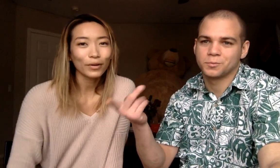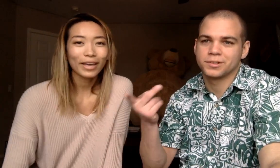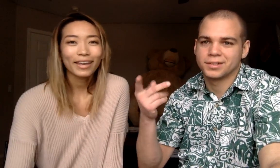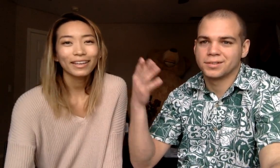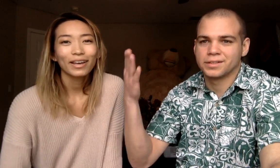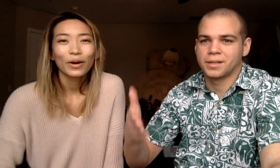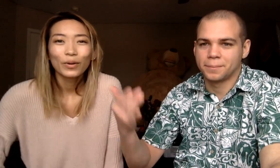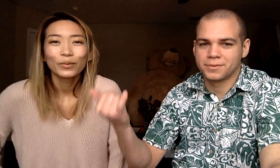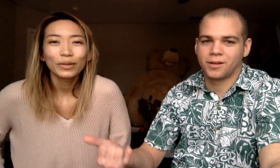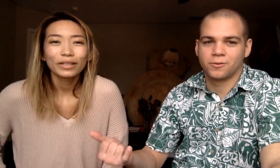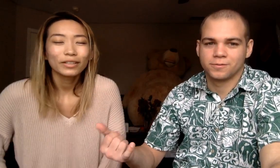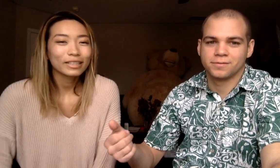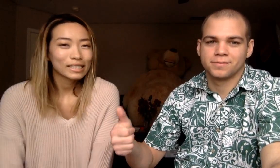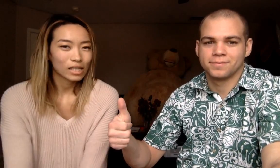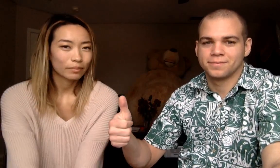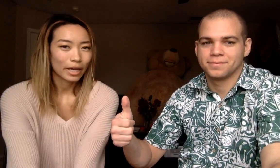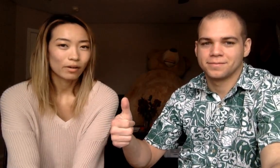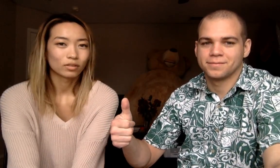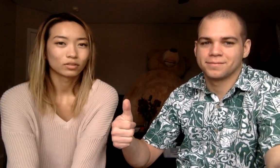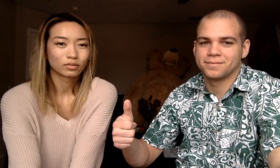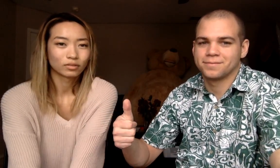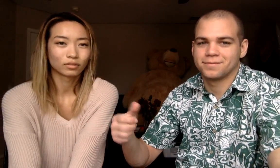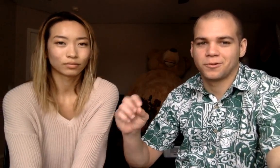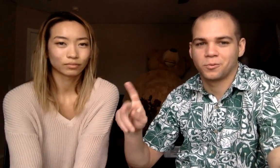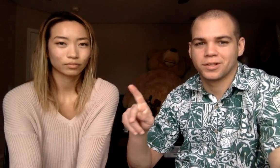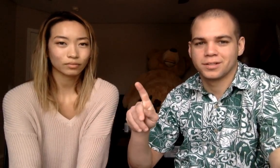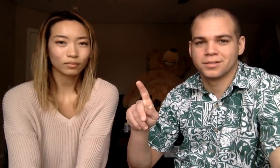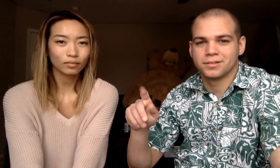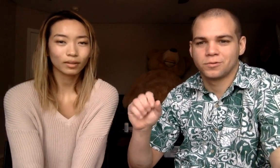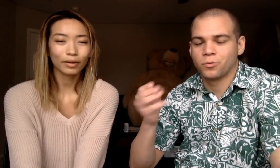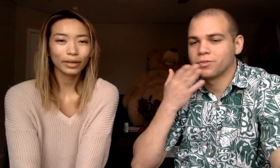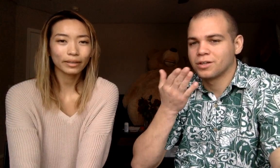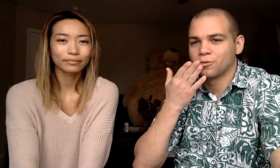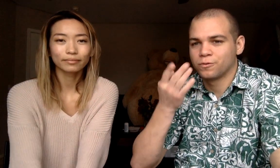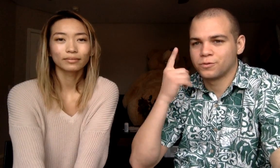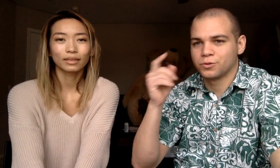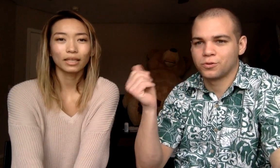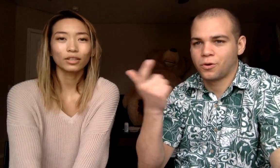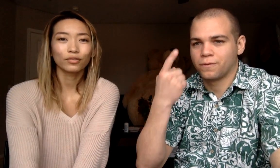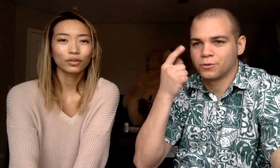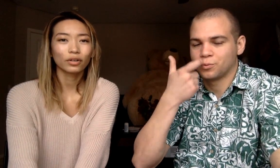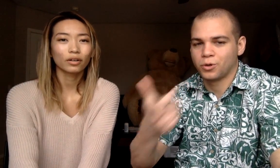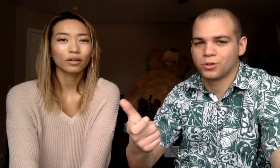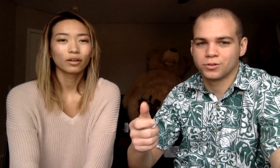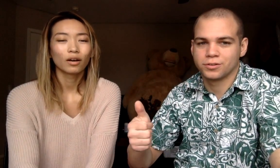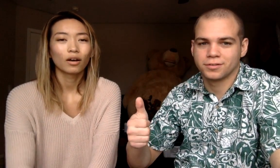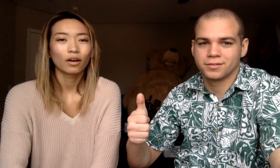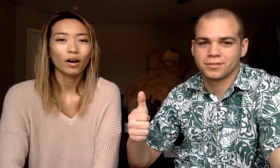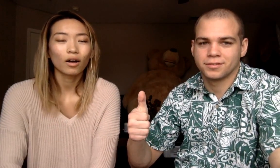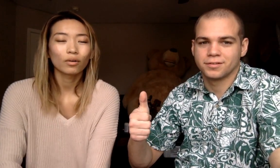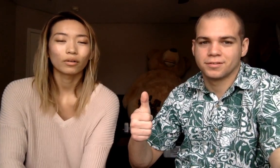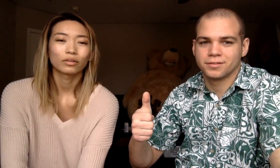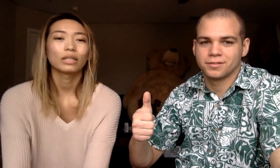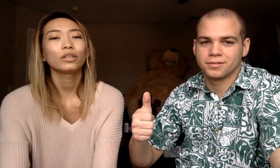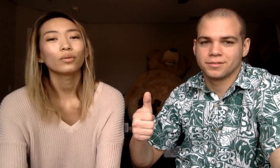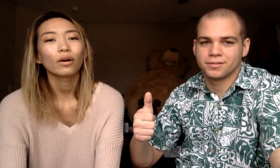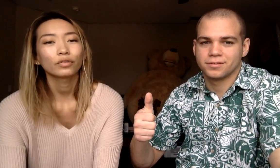Okay, we're gonna stop now. Okay, thank you all for